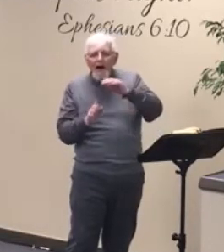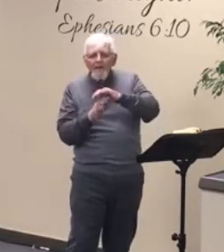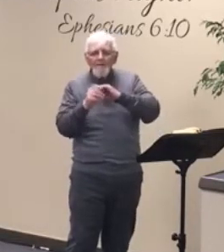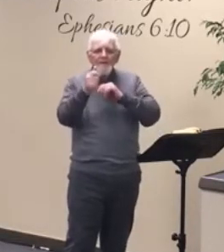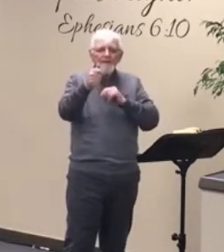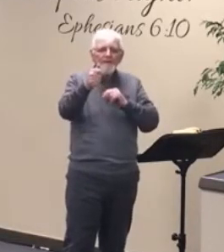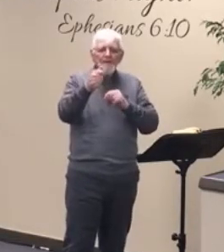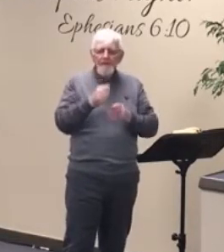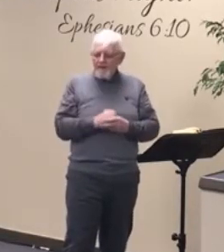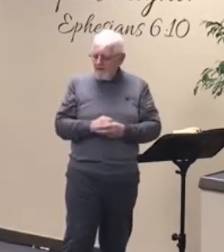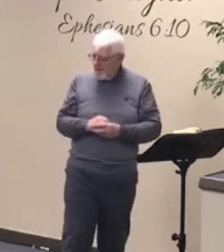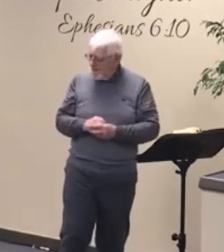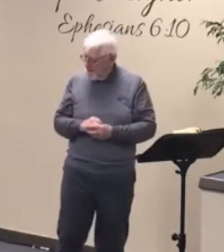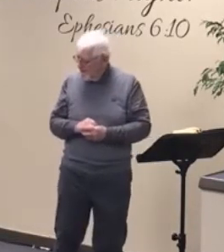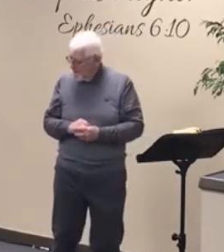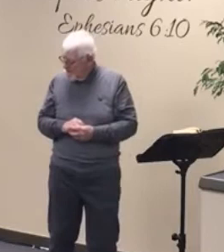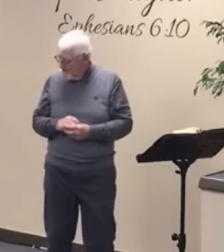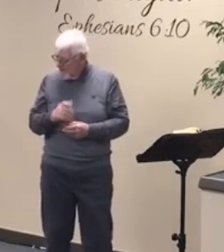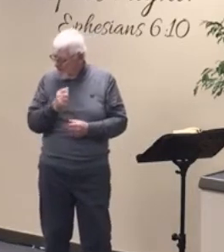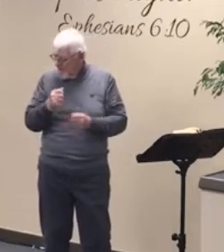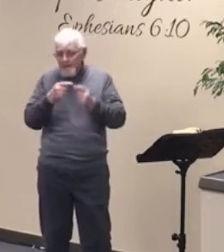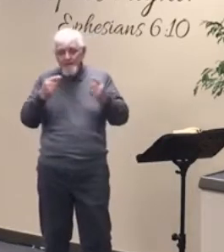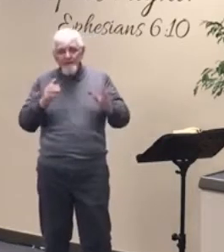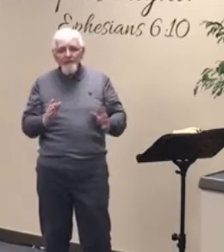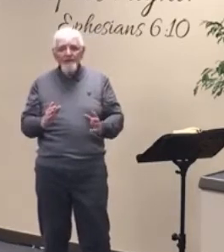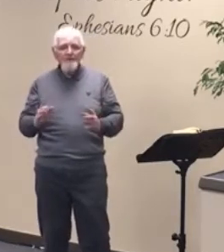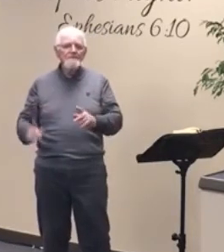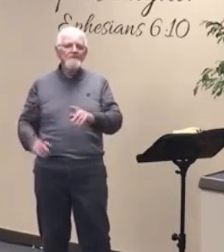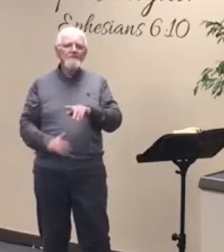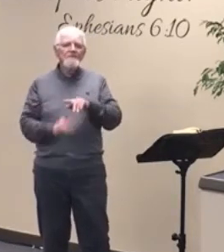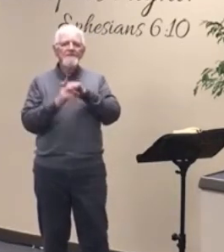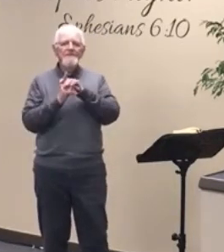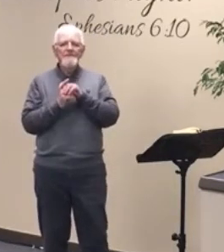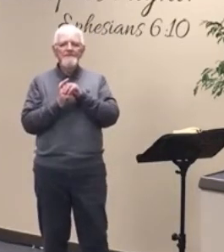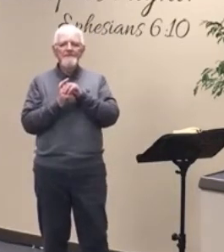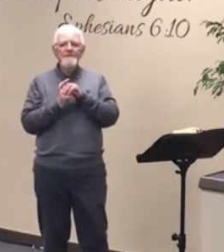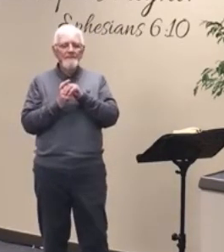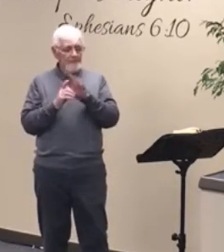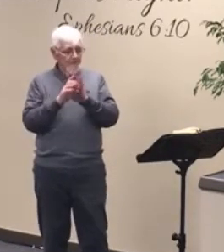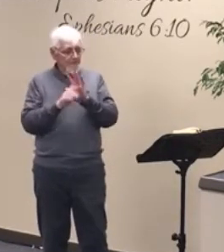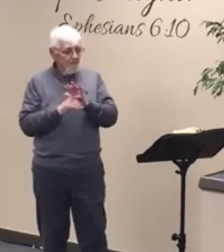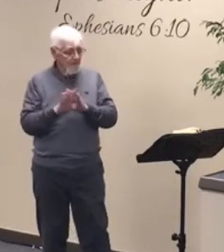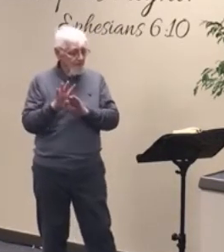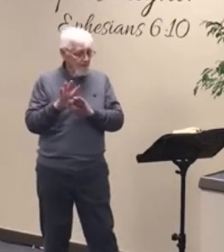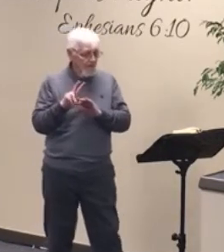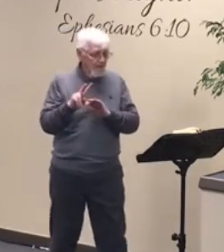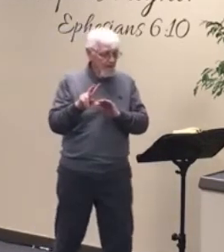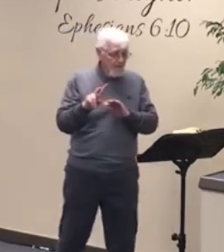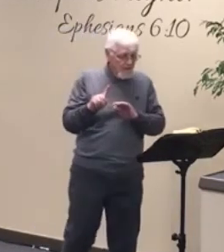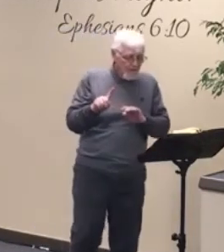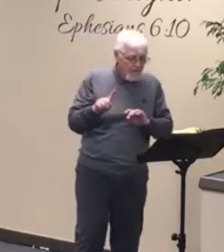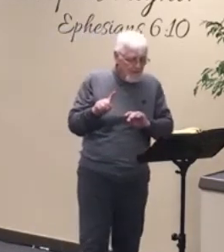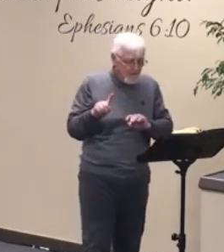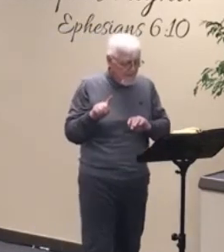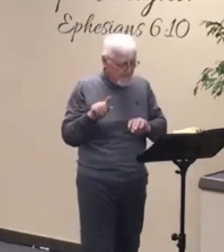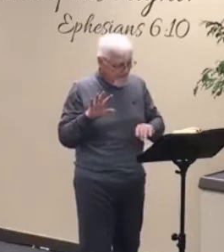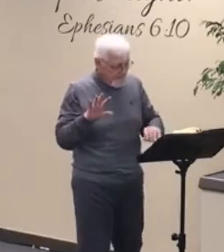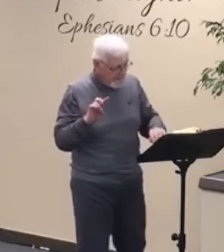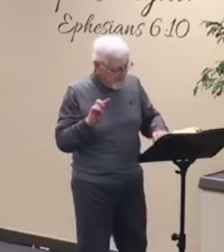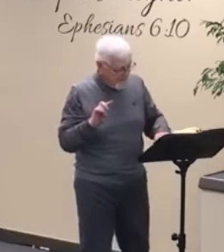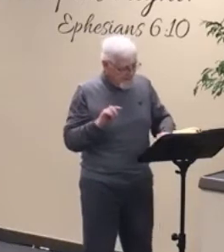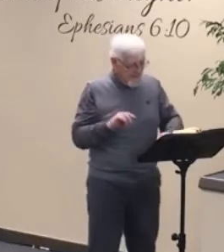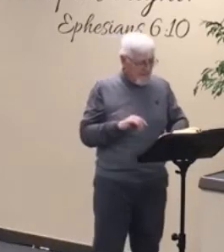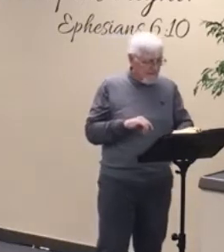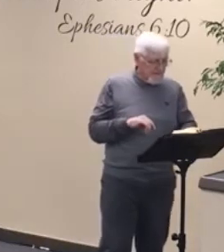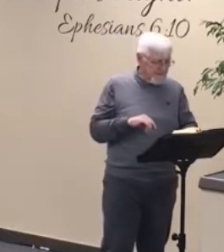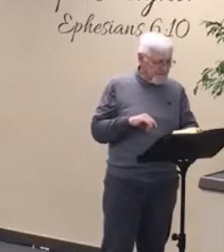one, a foe arises. A foe rises. In chapter 41 and verse 57, it says, all the countries came into Egypt to